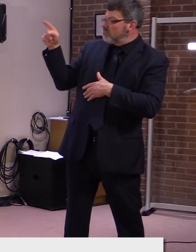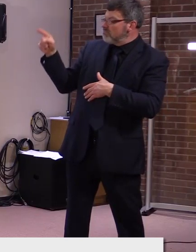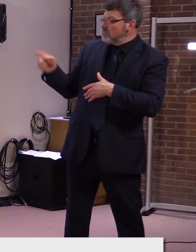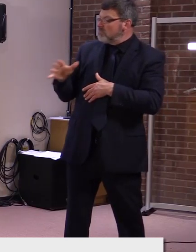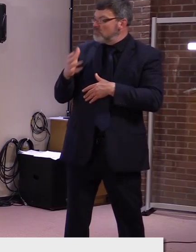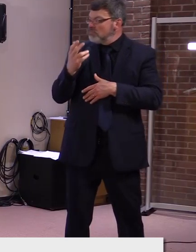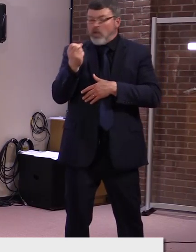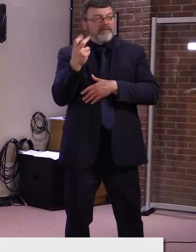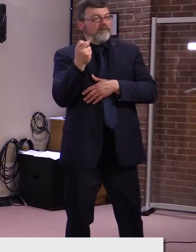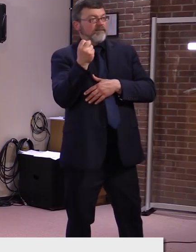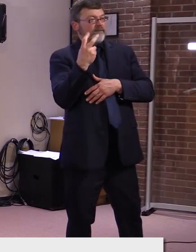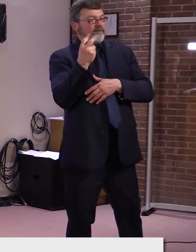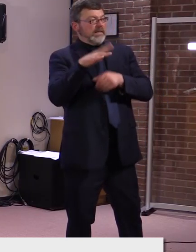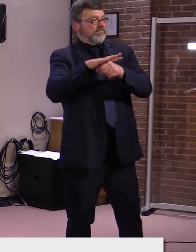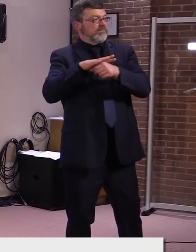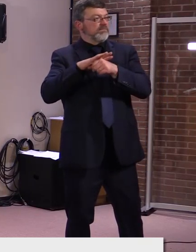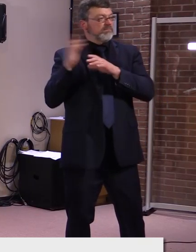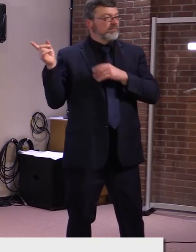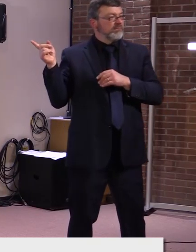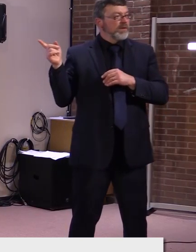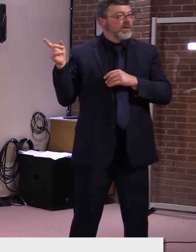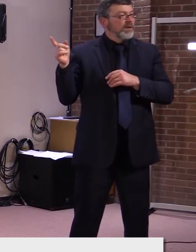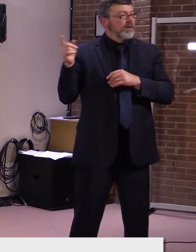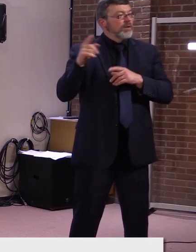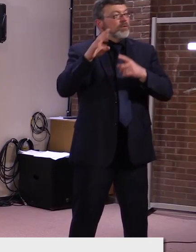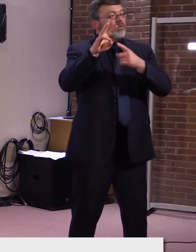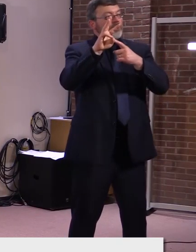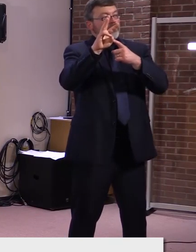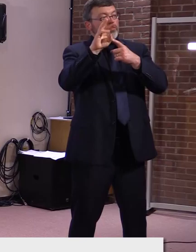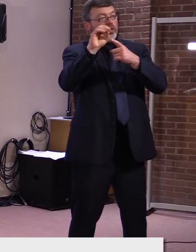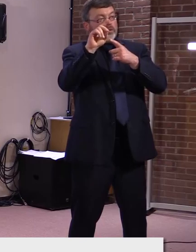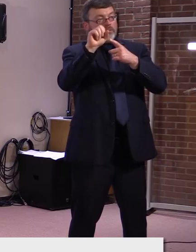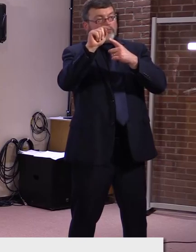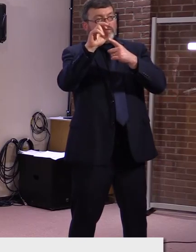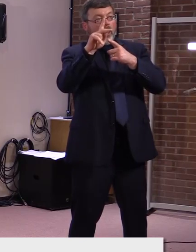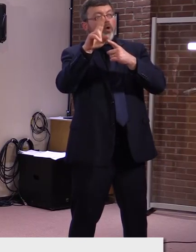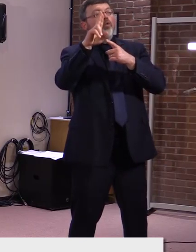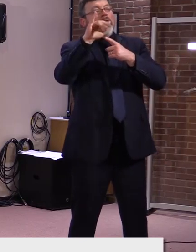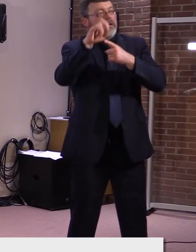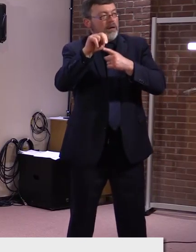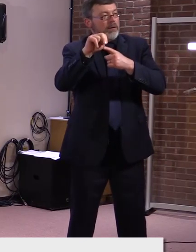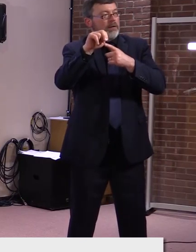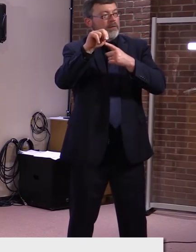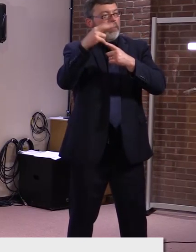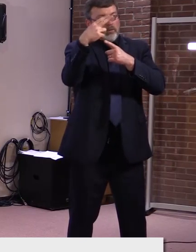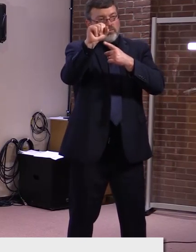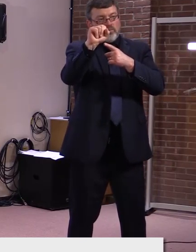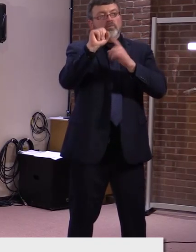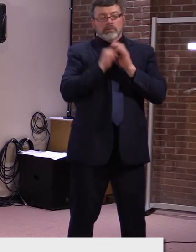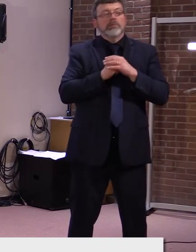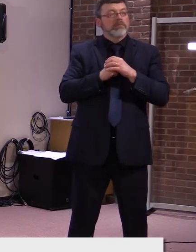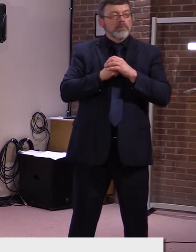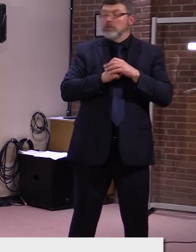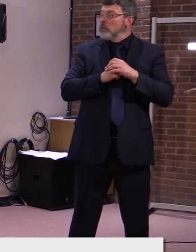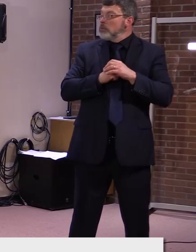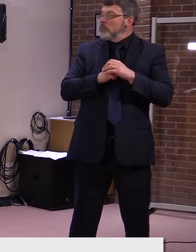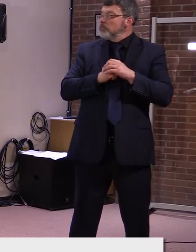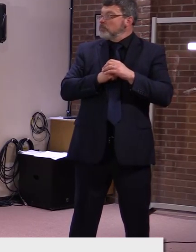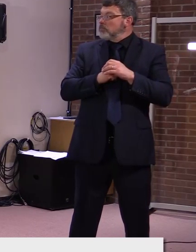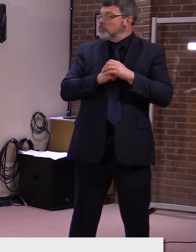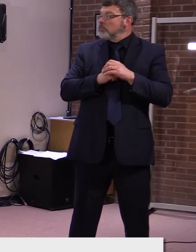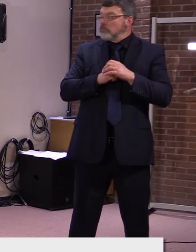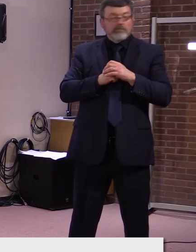Woodstock Union High School in Woodstock, Bennington EMS Station, the Eastern Asian Cuisine